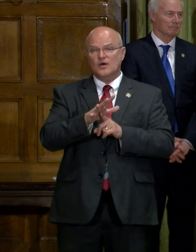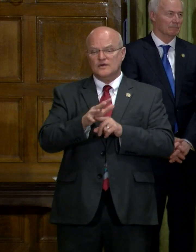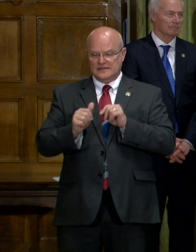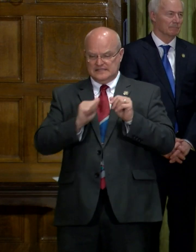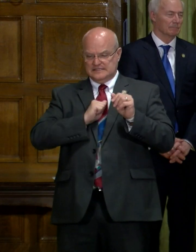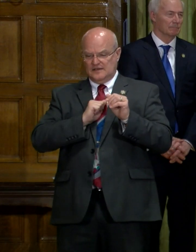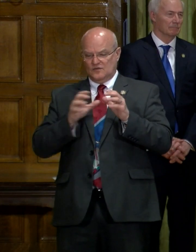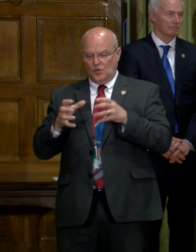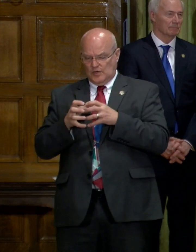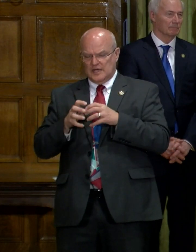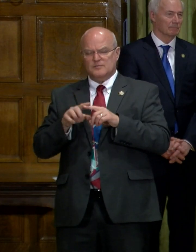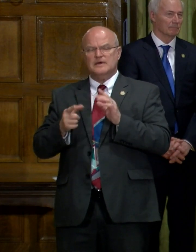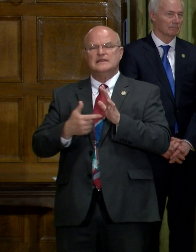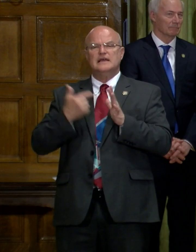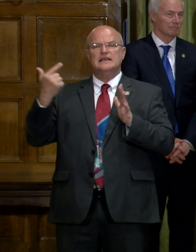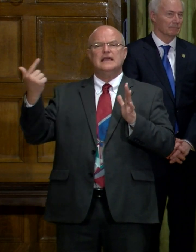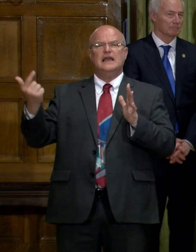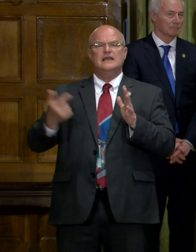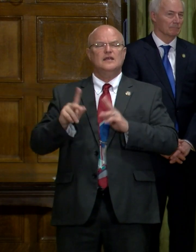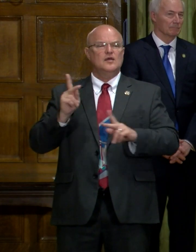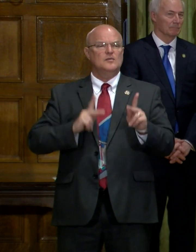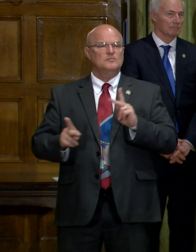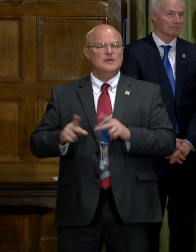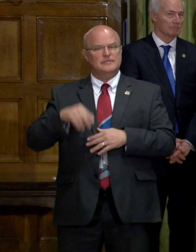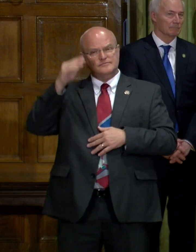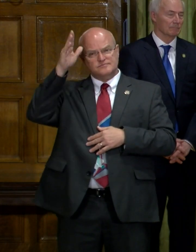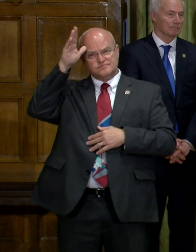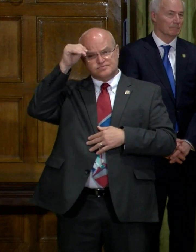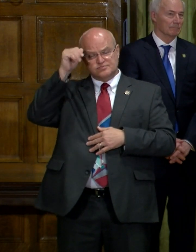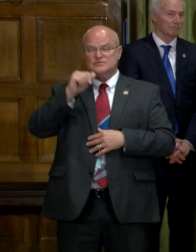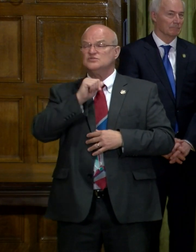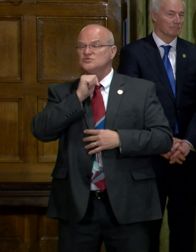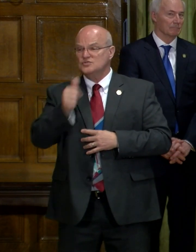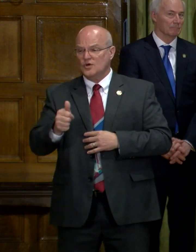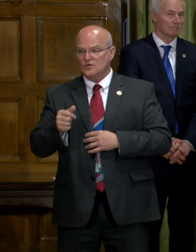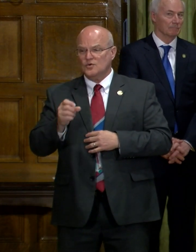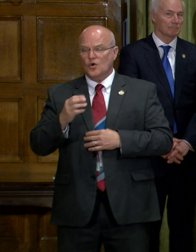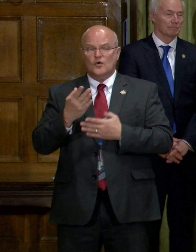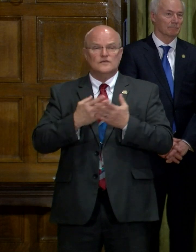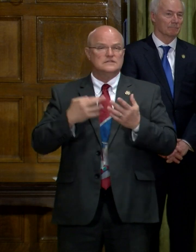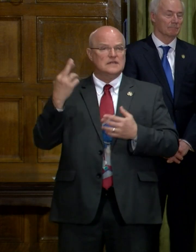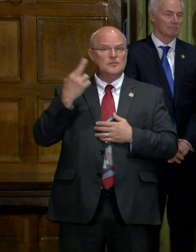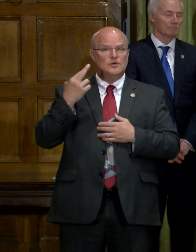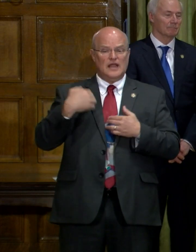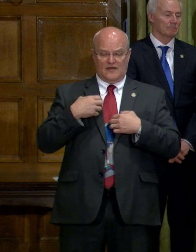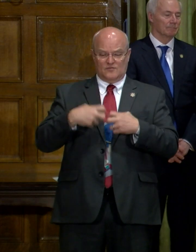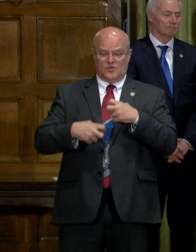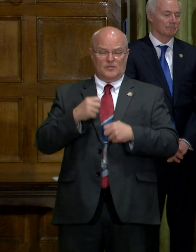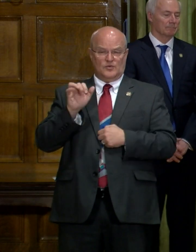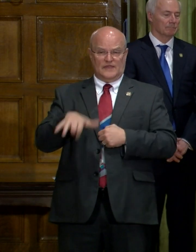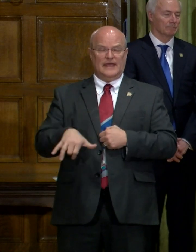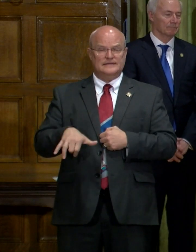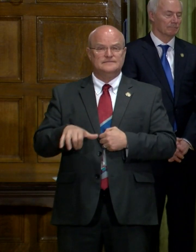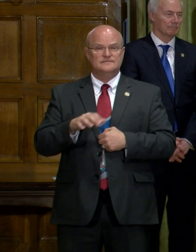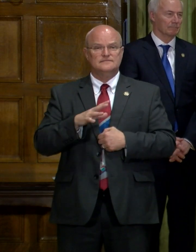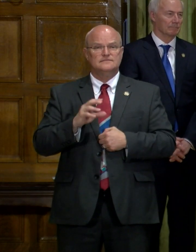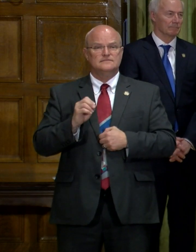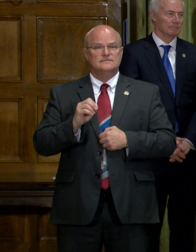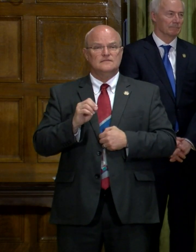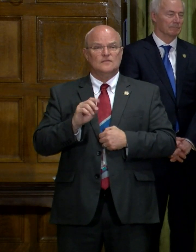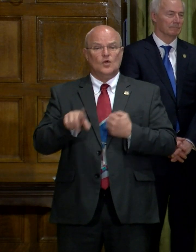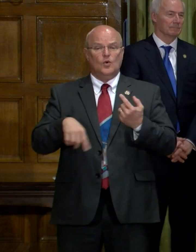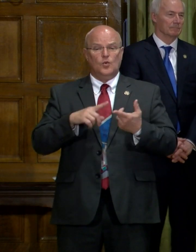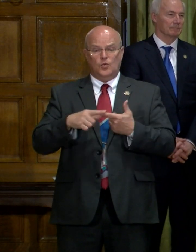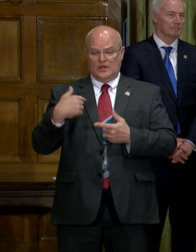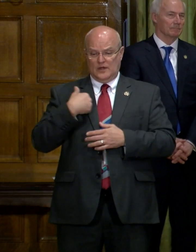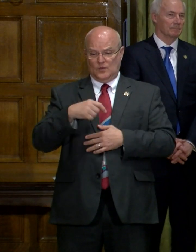they'll self-quarantine, but occasionally there's those who don't, or for some reason have problems with that. And